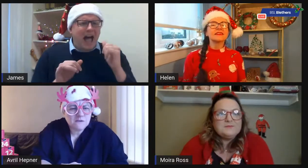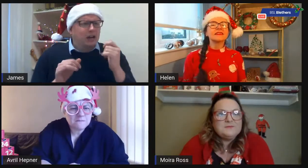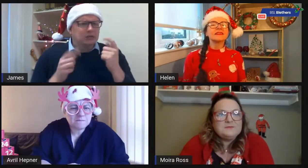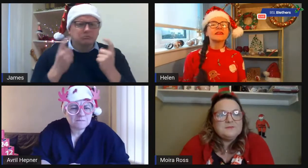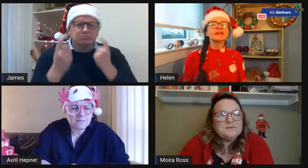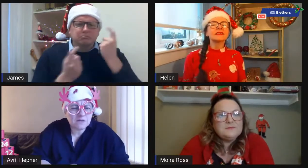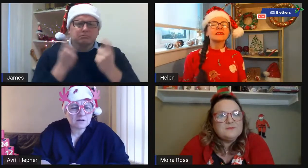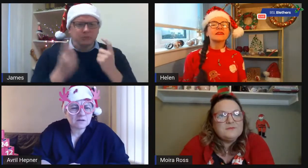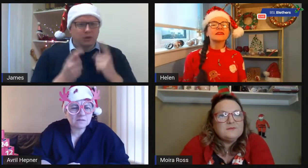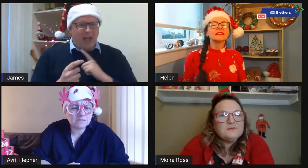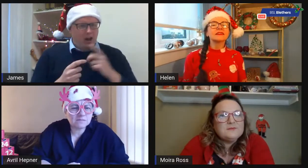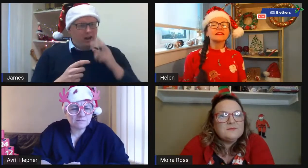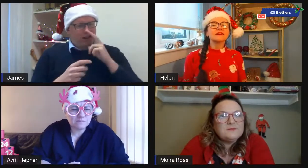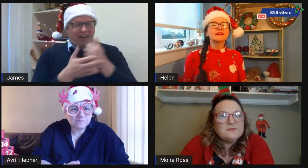some of these traditions from?